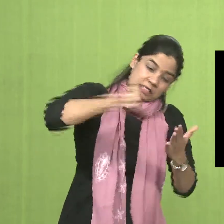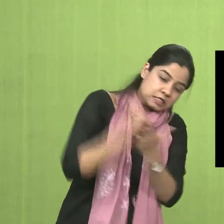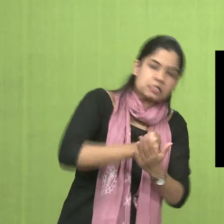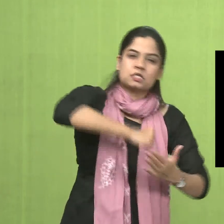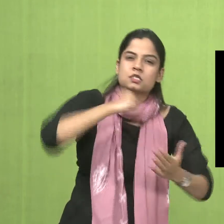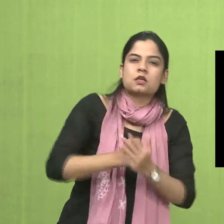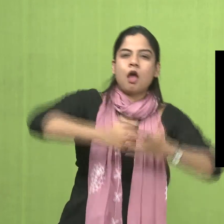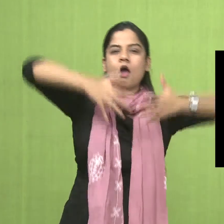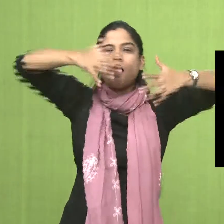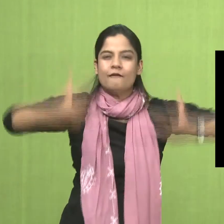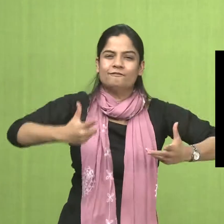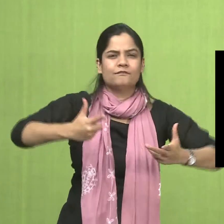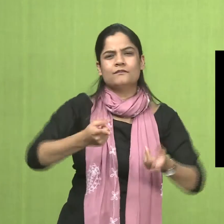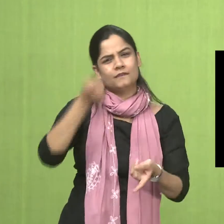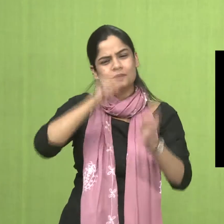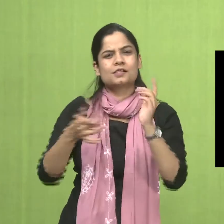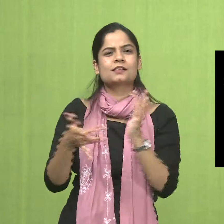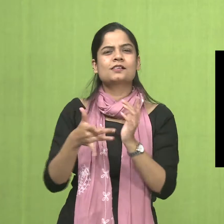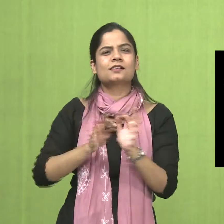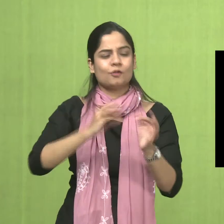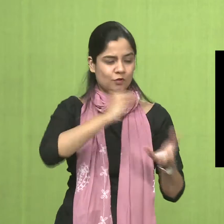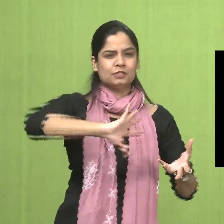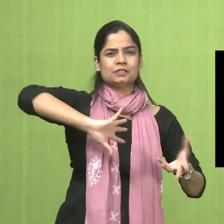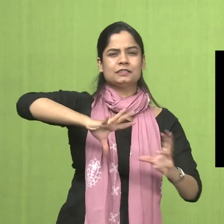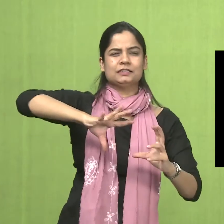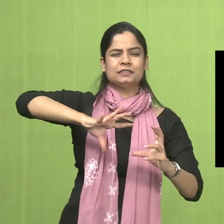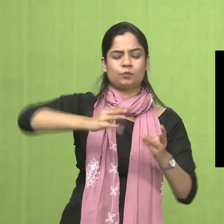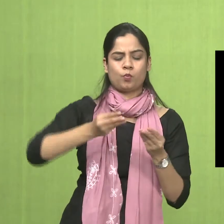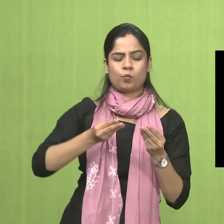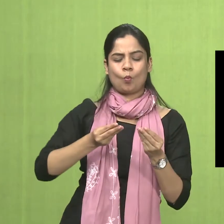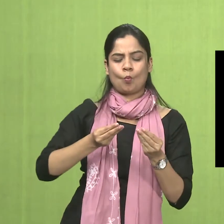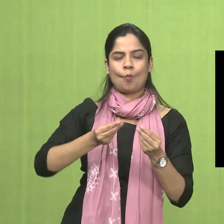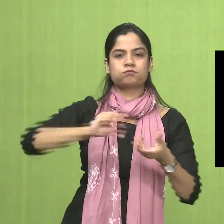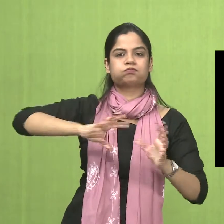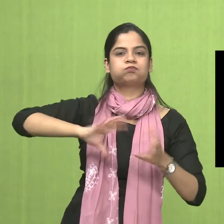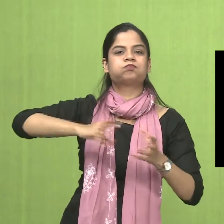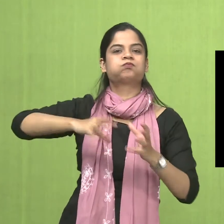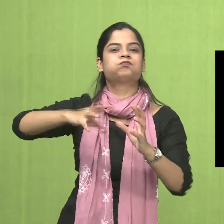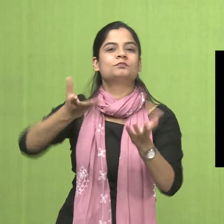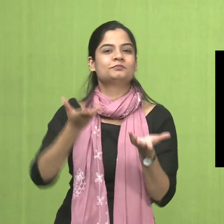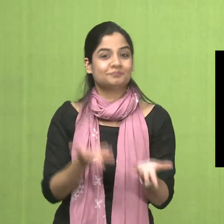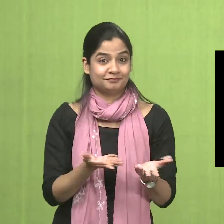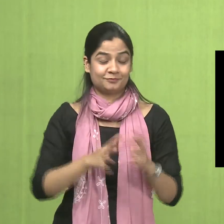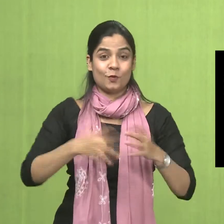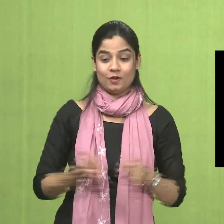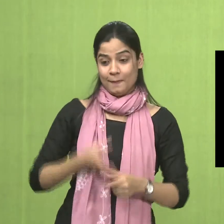you need to grind something and you use the traditional methods to do it. It's not wise. Use a mixer grinder to grind things that you need.